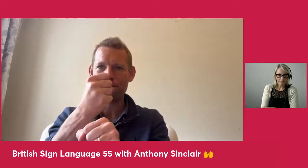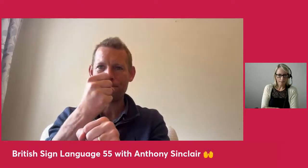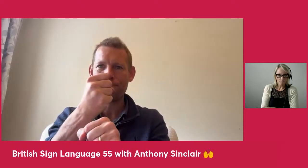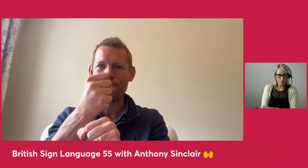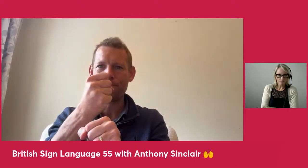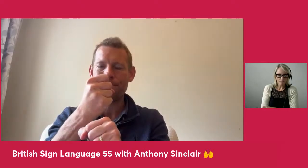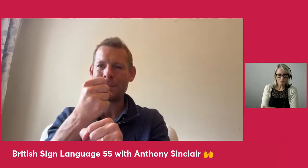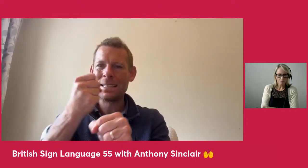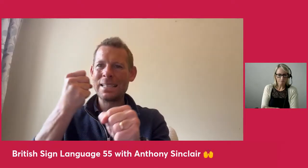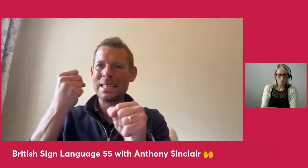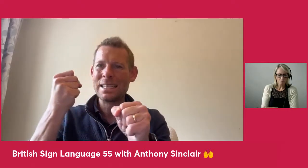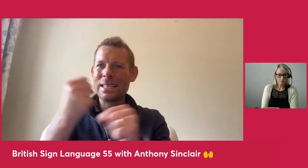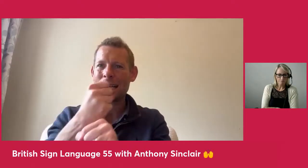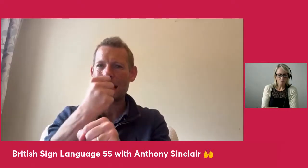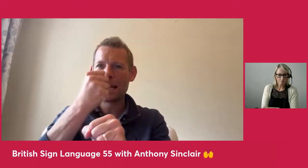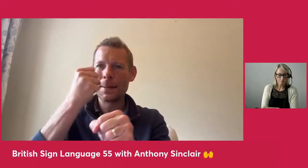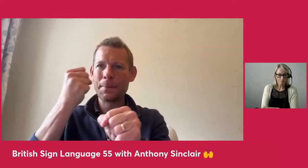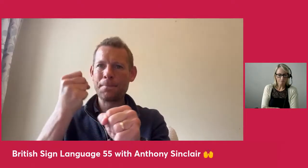and games,